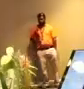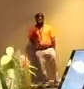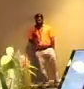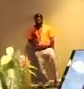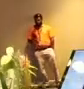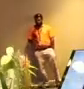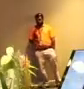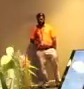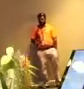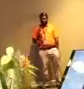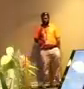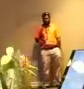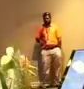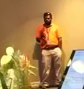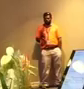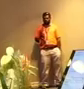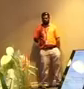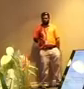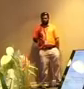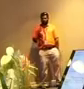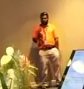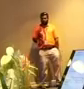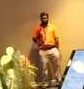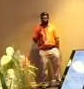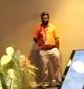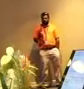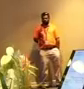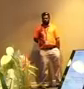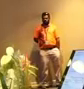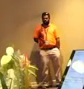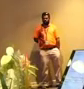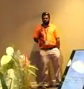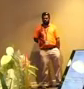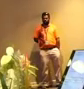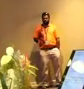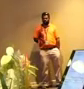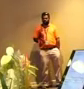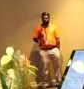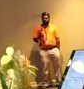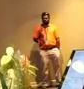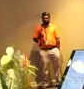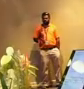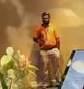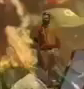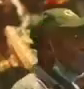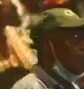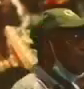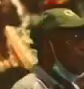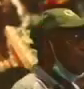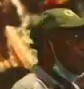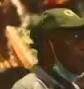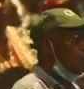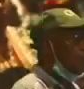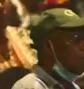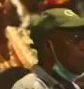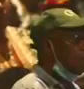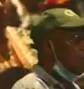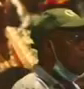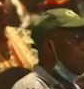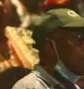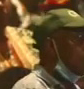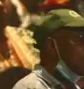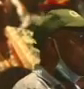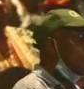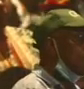fees. You think project fee is a school fee? Answer me. It is not a school